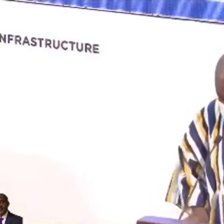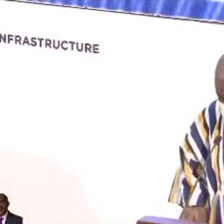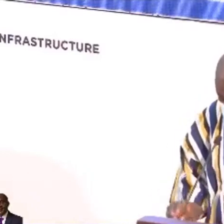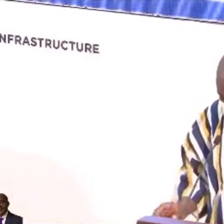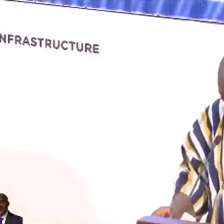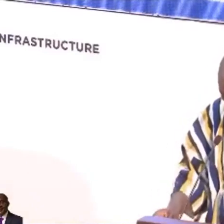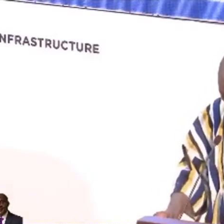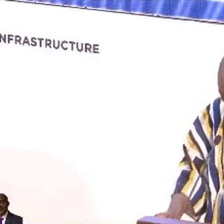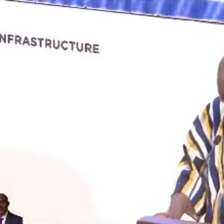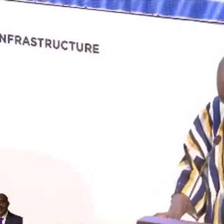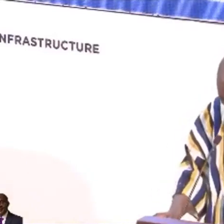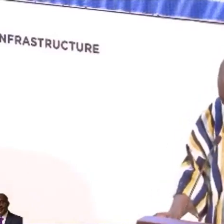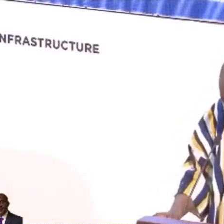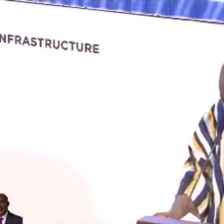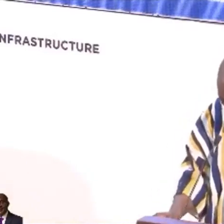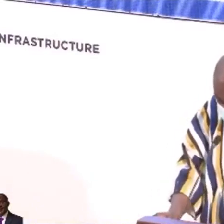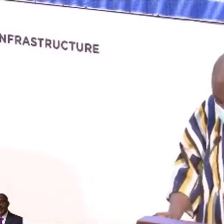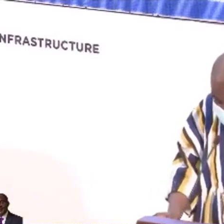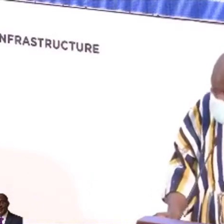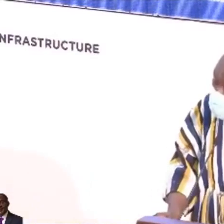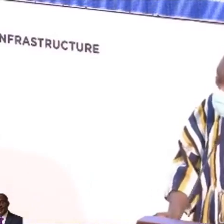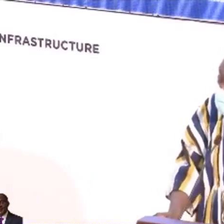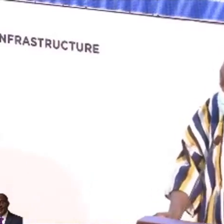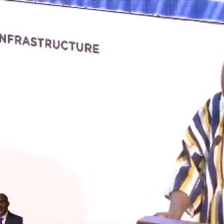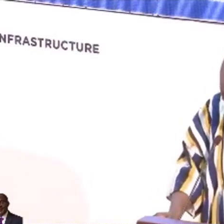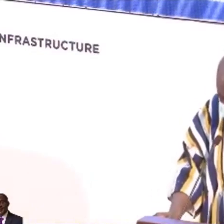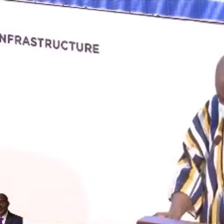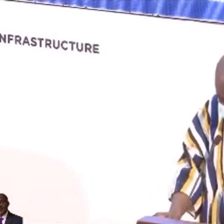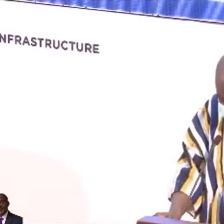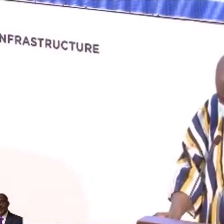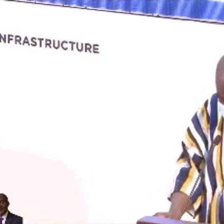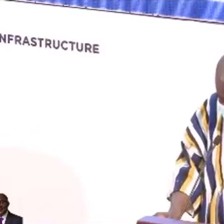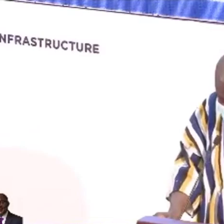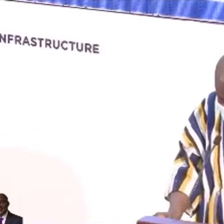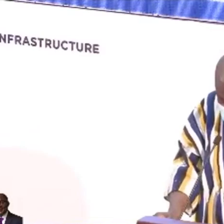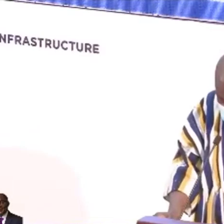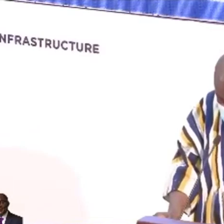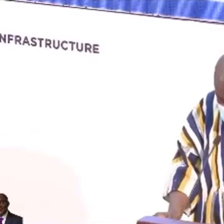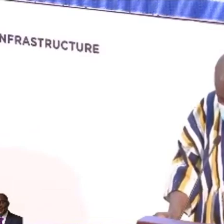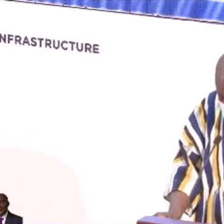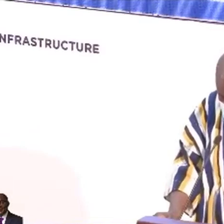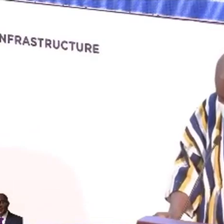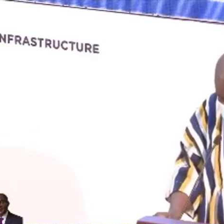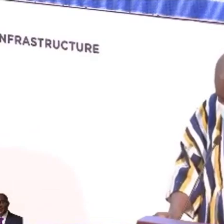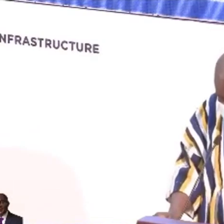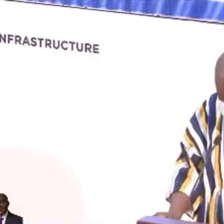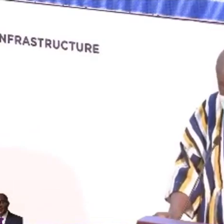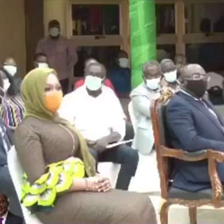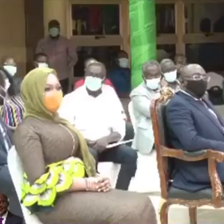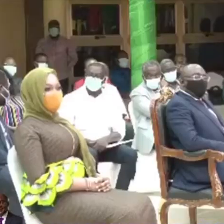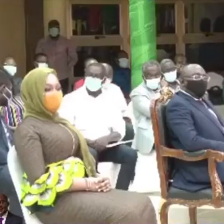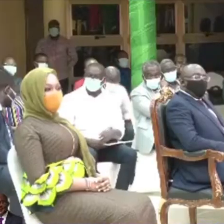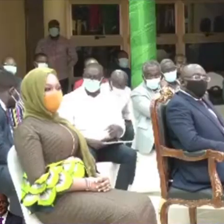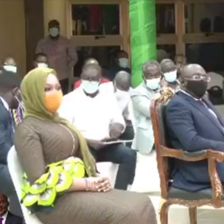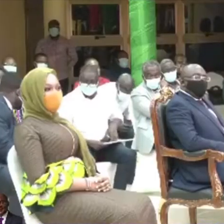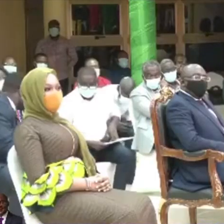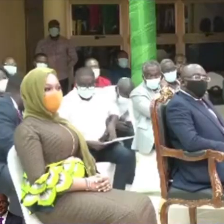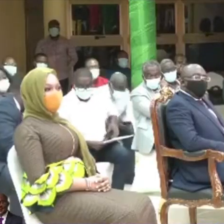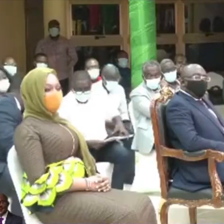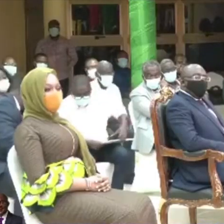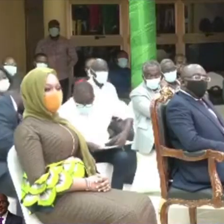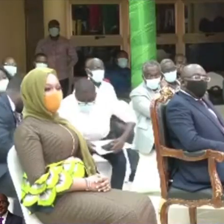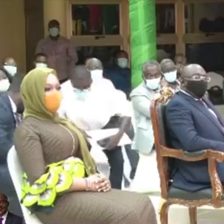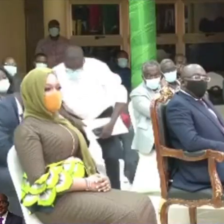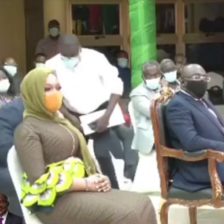Alhaji Dr. Mahmoud Bawumia, Vice President of the Republic, Senior Minister Yao Safu Mafu, colleague Ministers